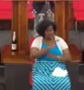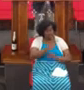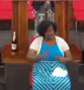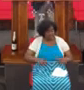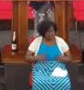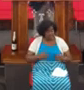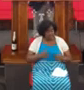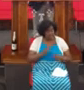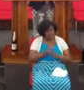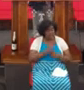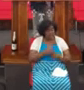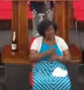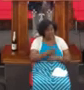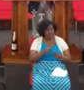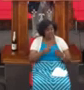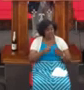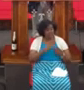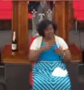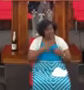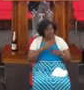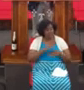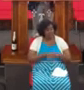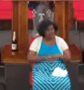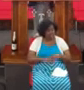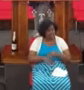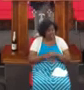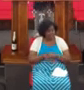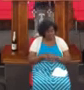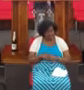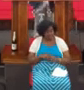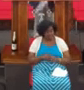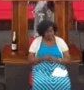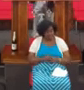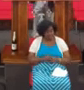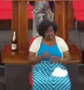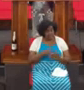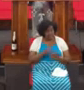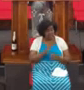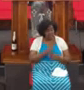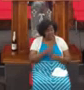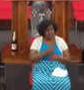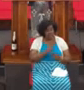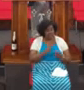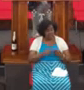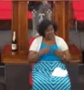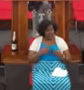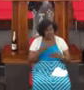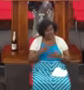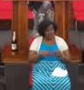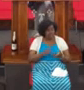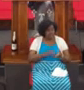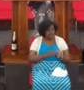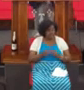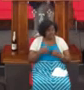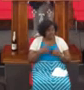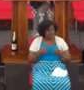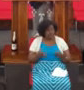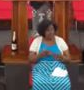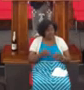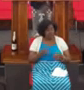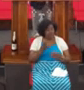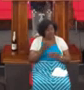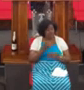will cause you to have what Jesus has here, compassion. It will cause you to have what Jesus has here, of wanting to